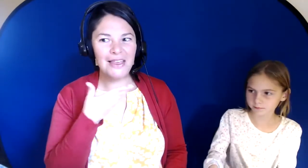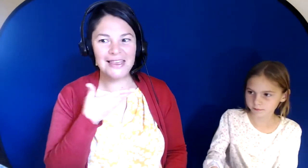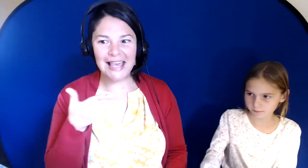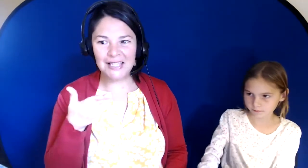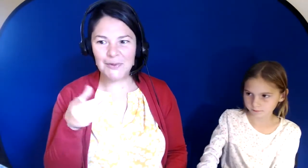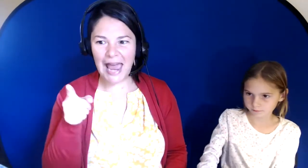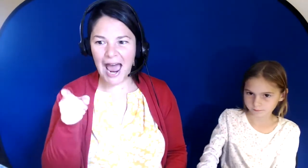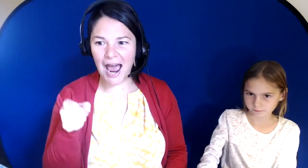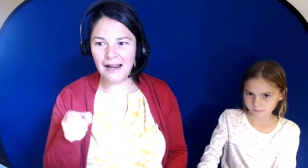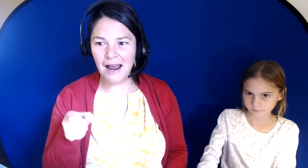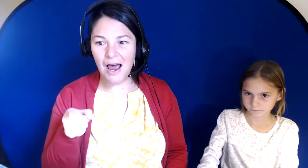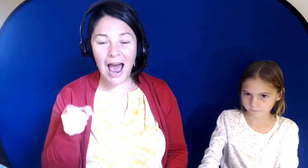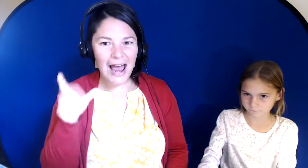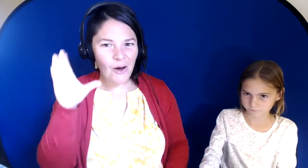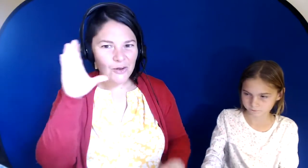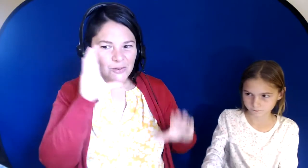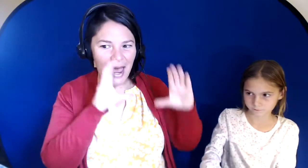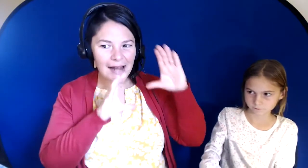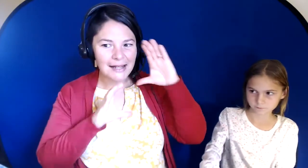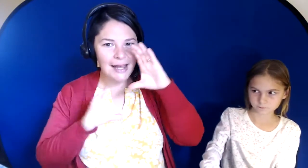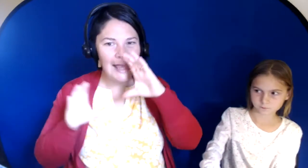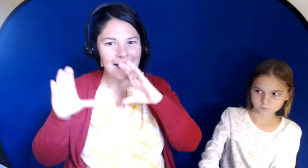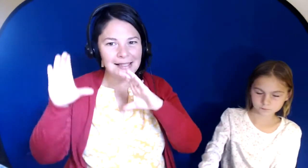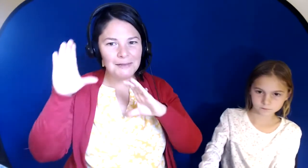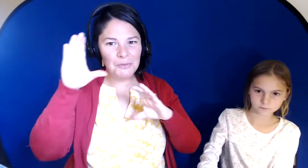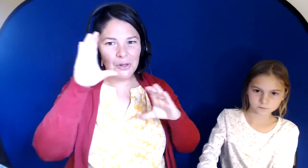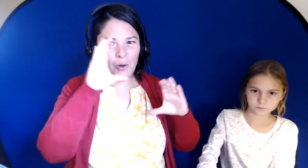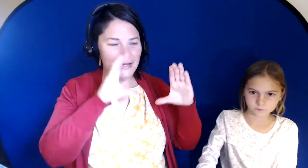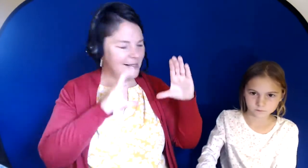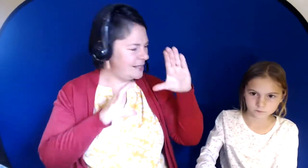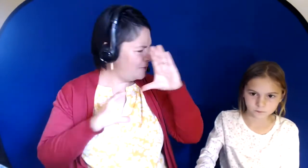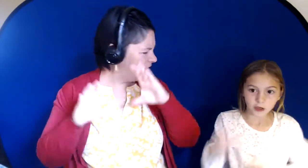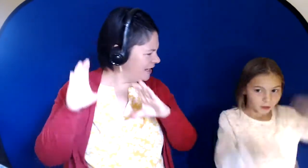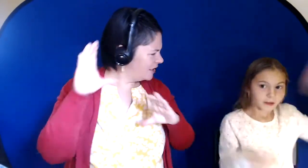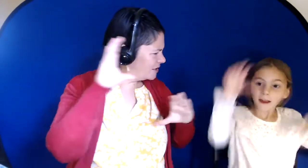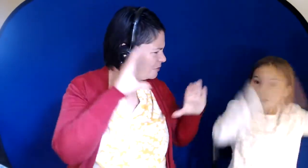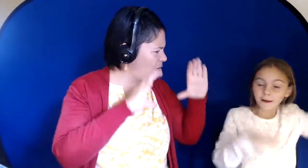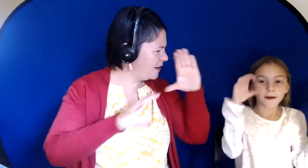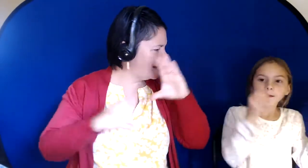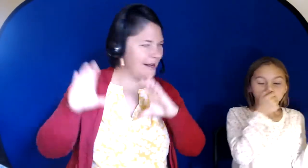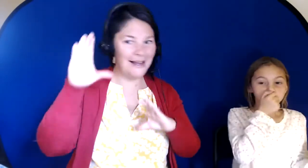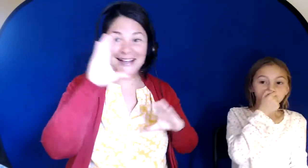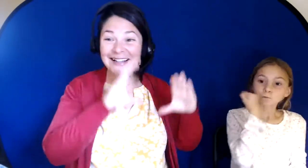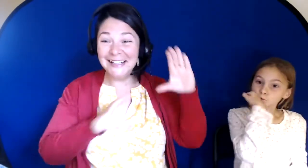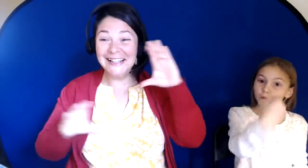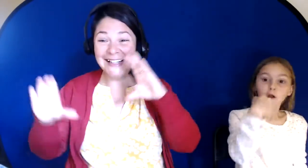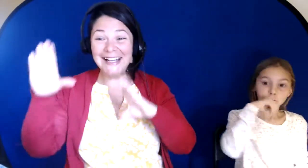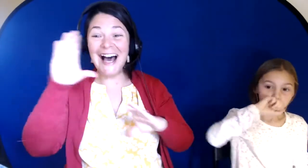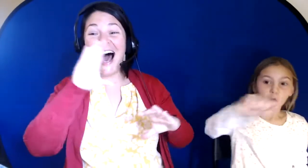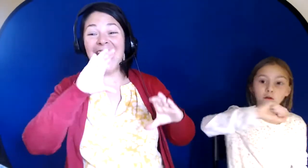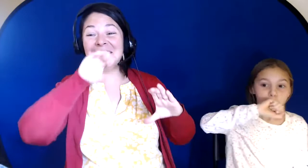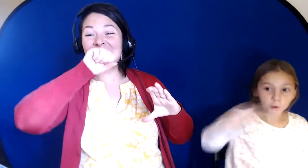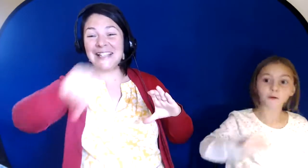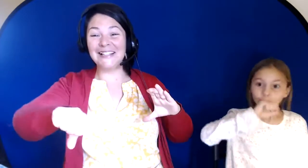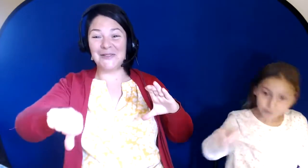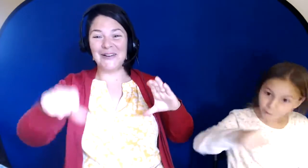things we had. I also added explore. Does anyone like exploring? She adores